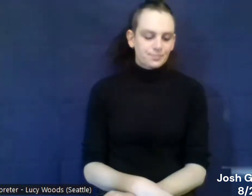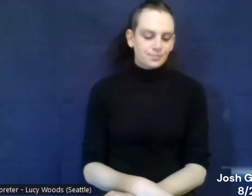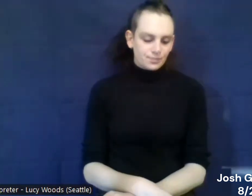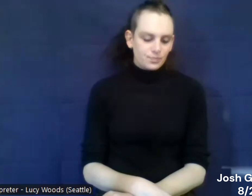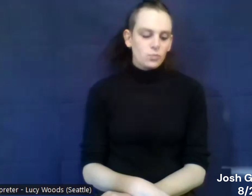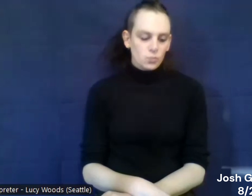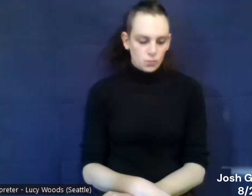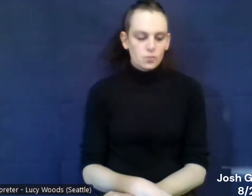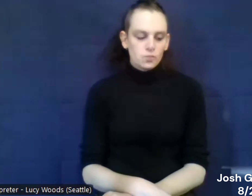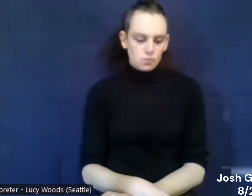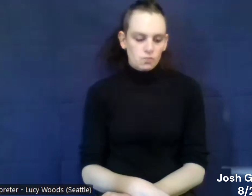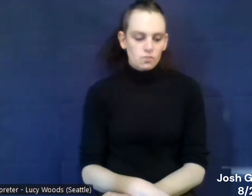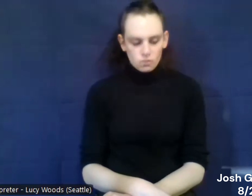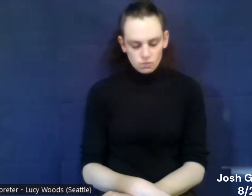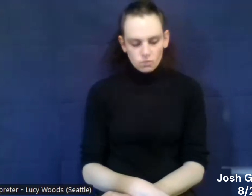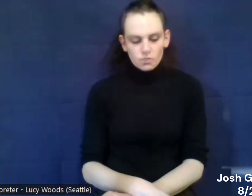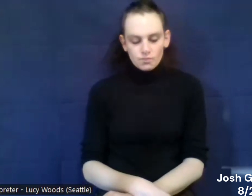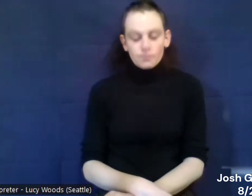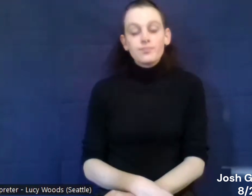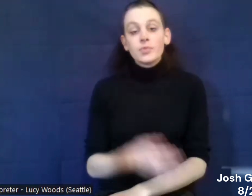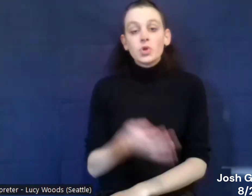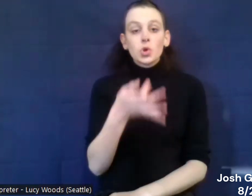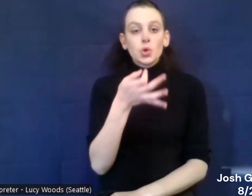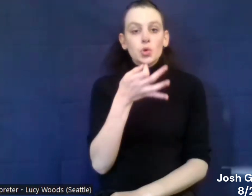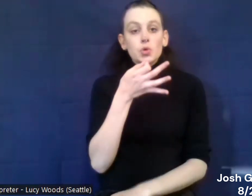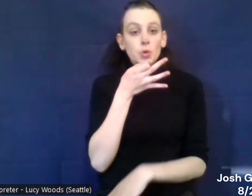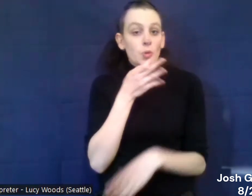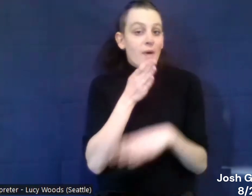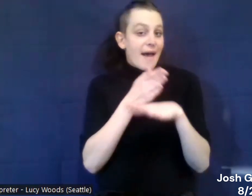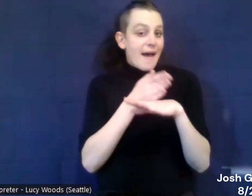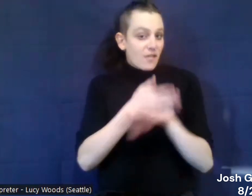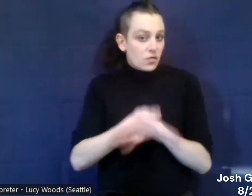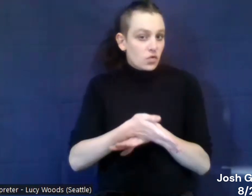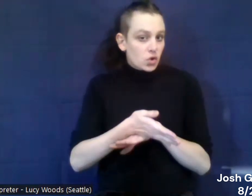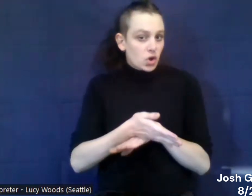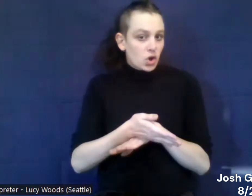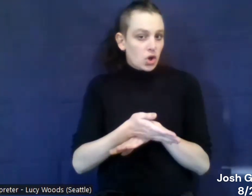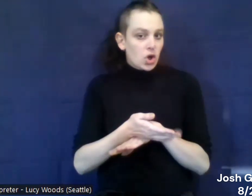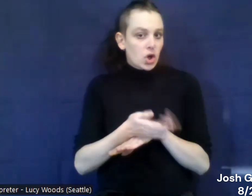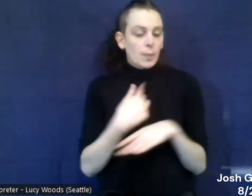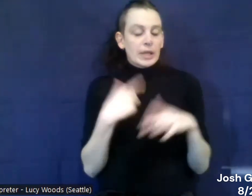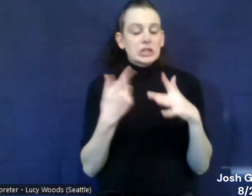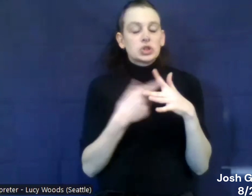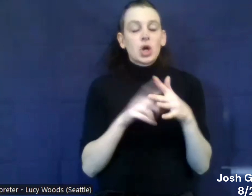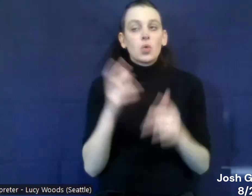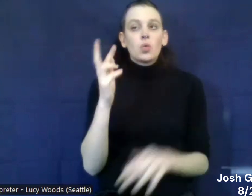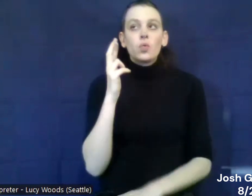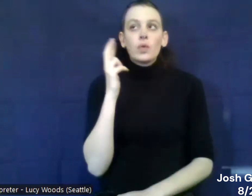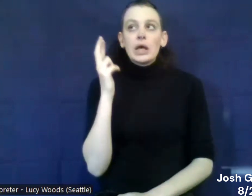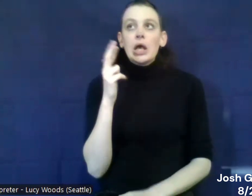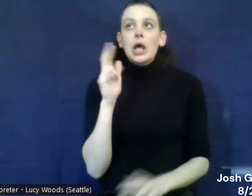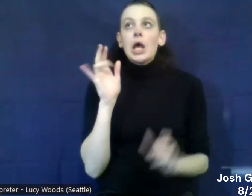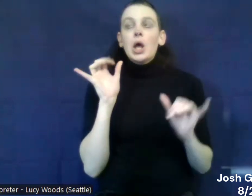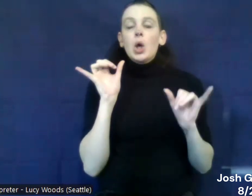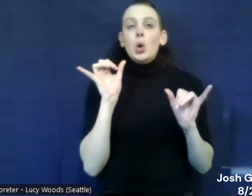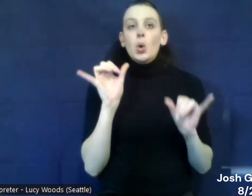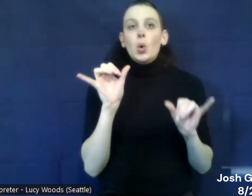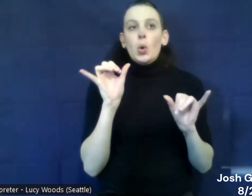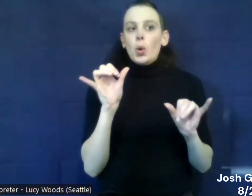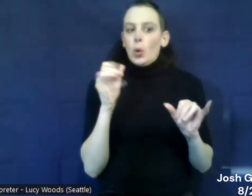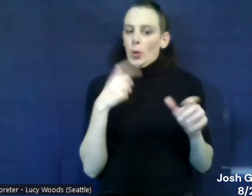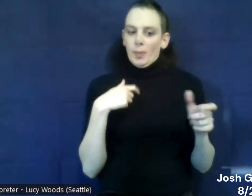it was shortly after that period that it started to all really dawn on me that like I really didn't have any